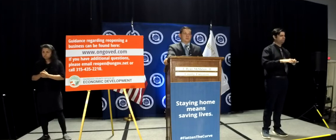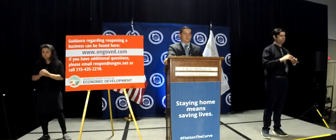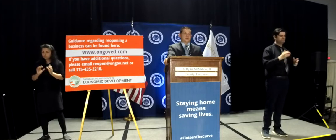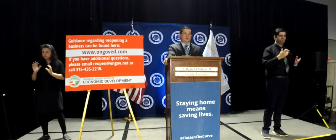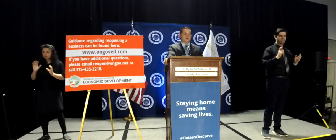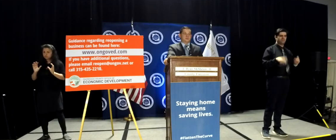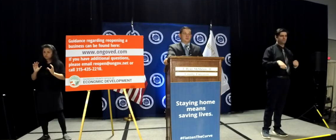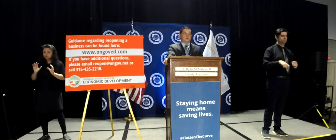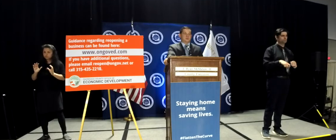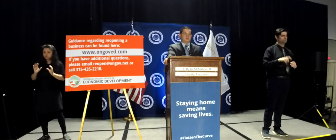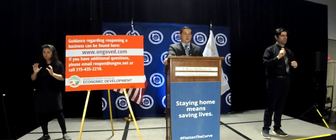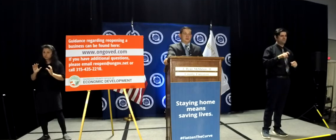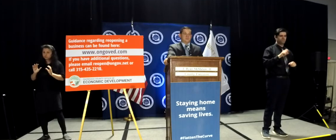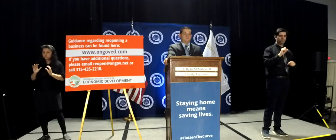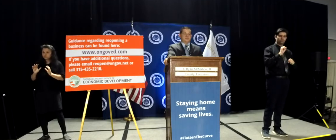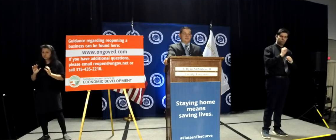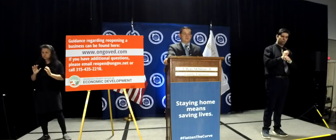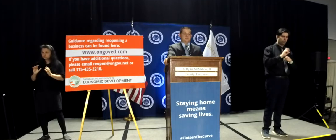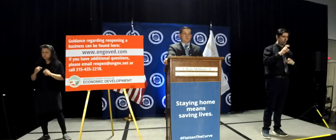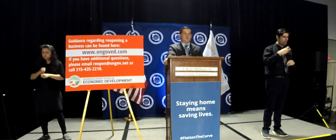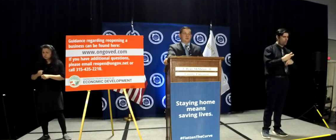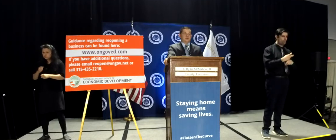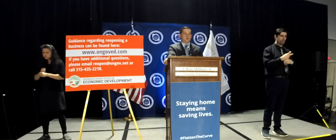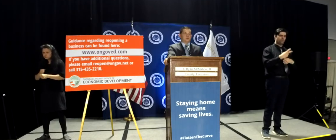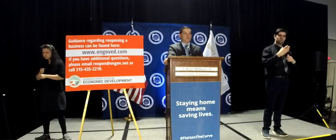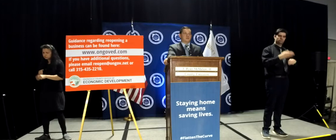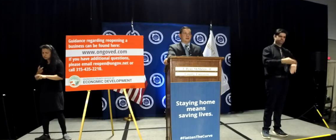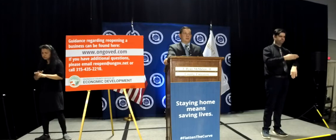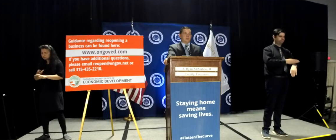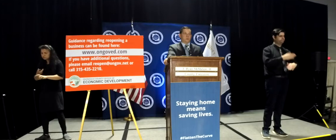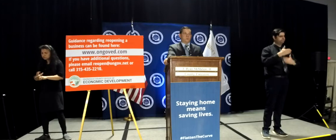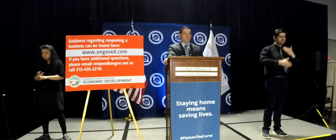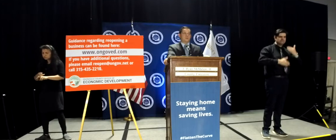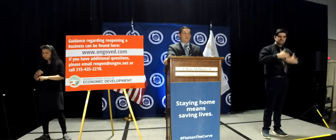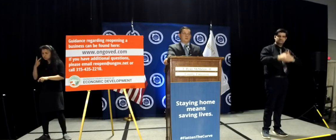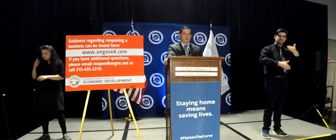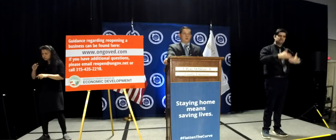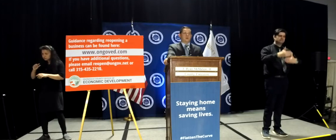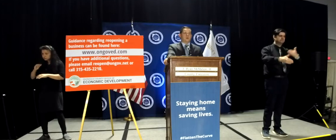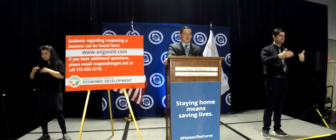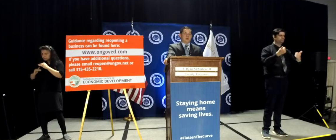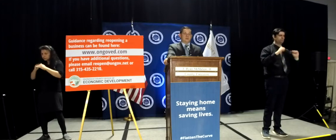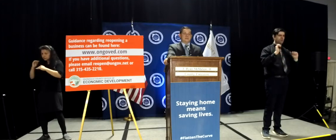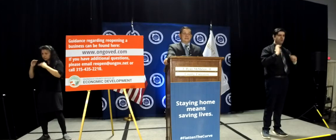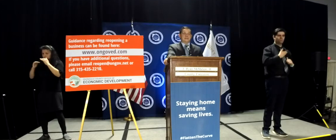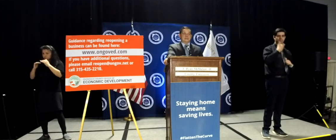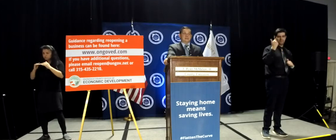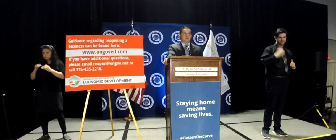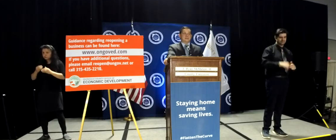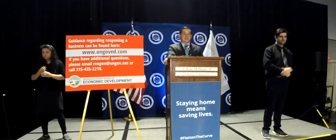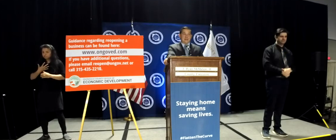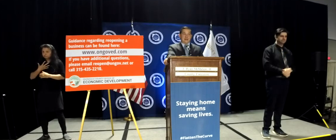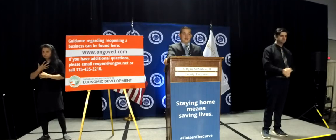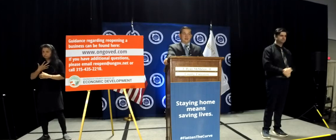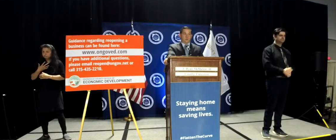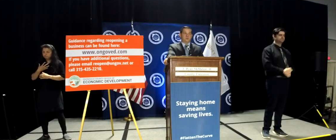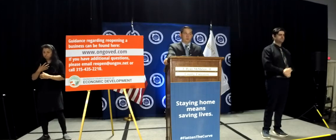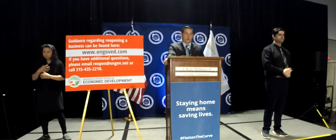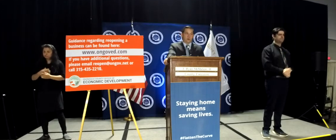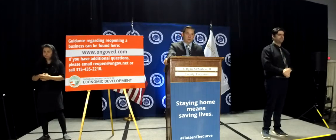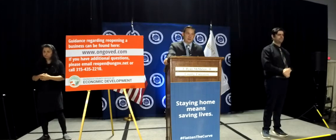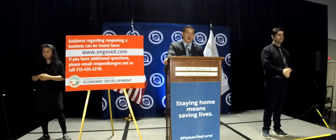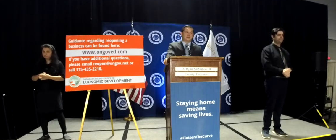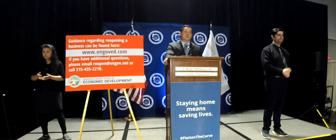progress? You get to see and feel the fruits of that labor. And so getting this done today